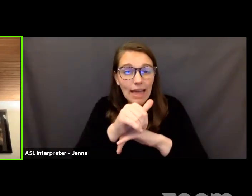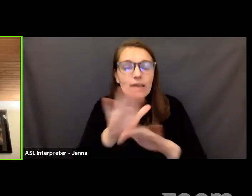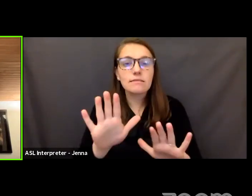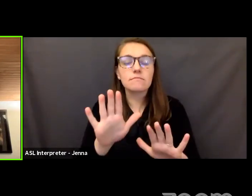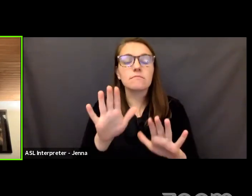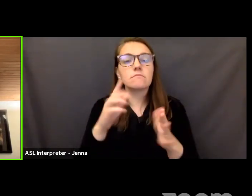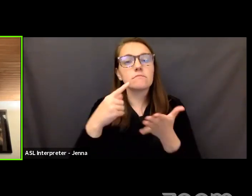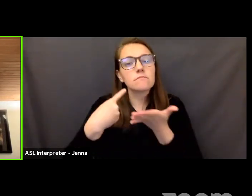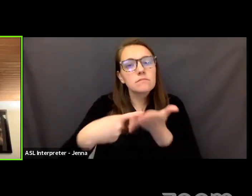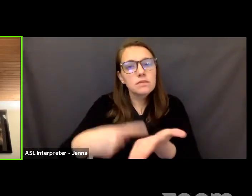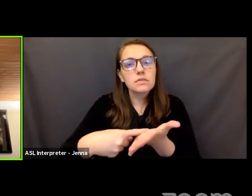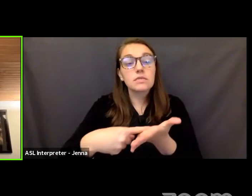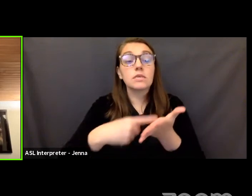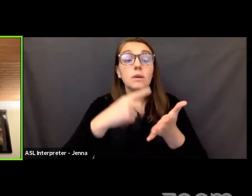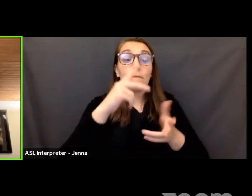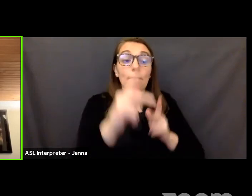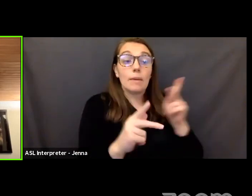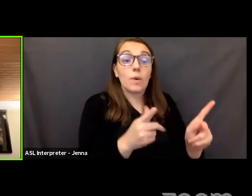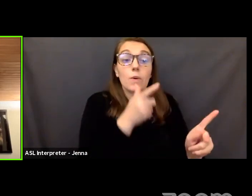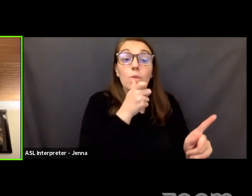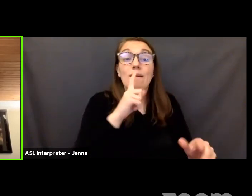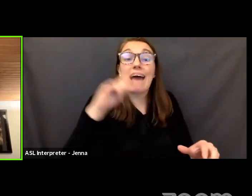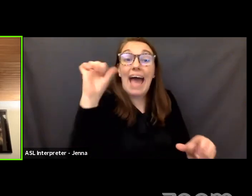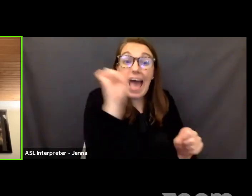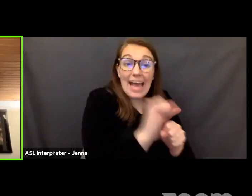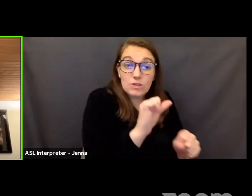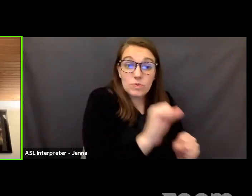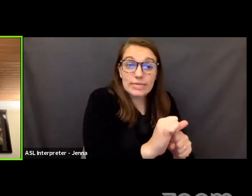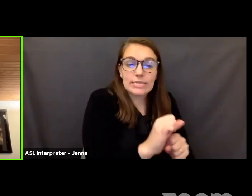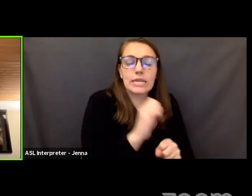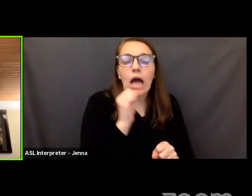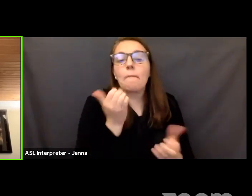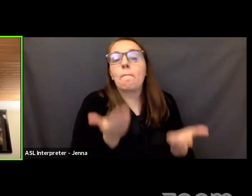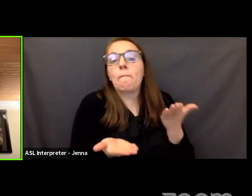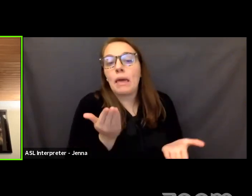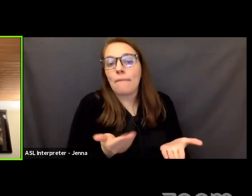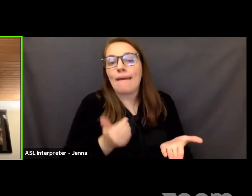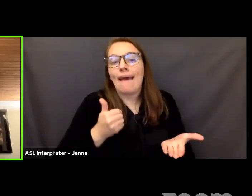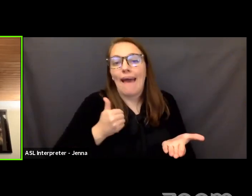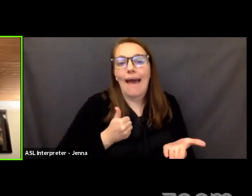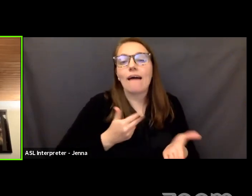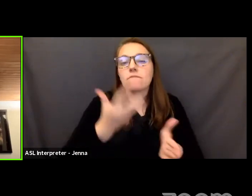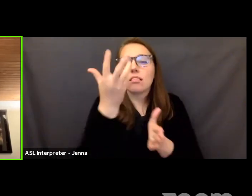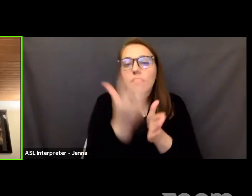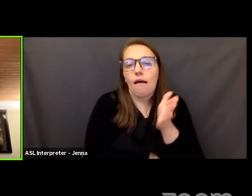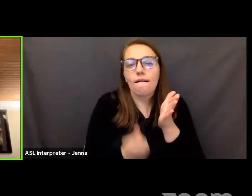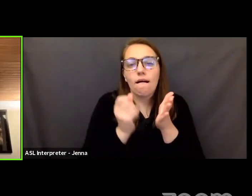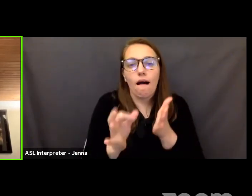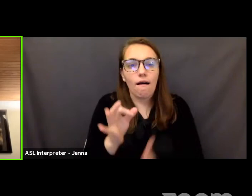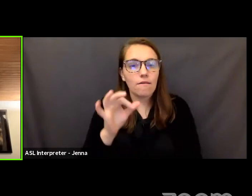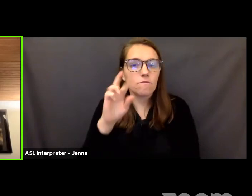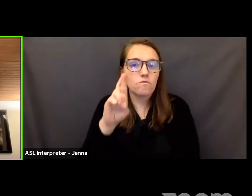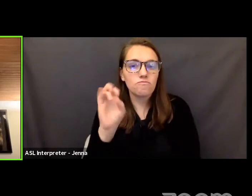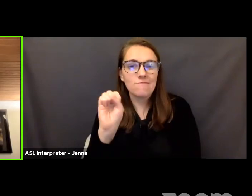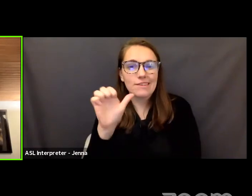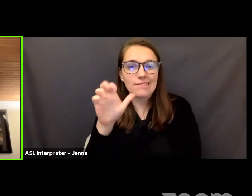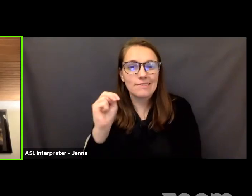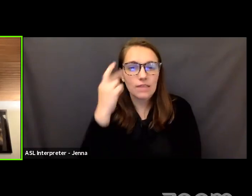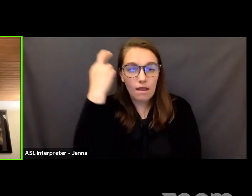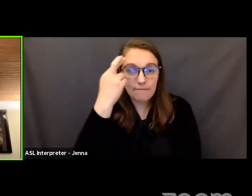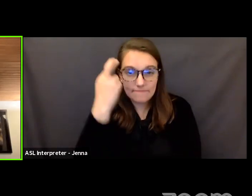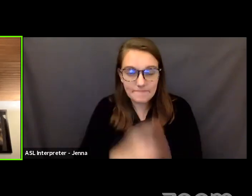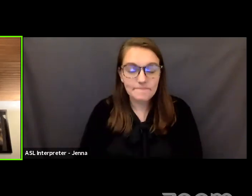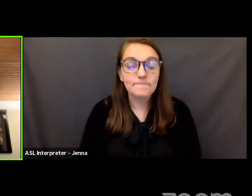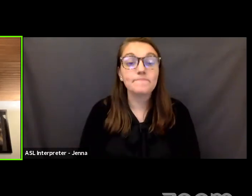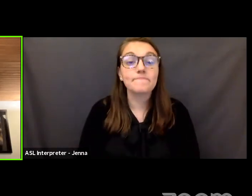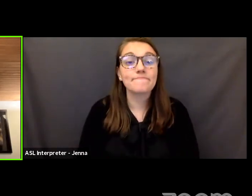actually and not allegedly lack the use of reason. So in those debates, key philosophical and